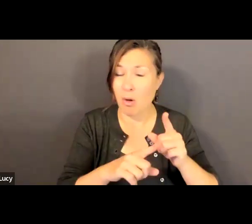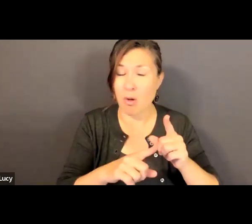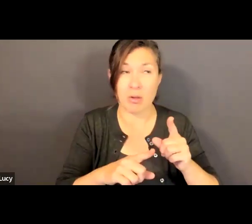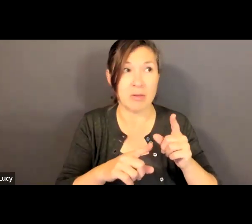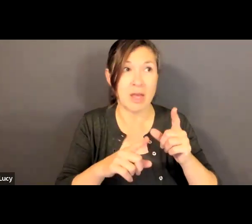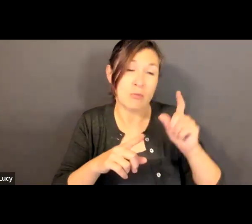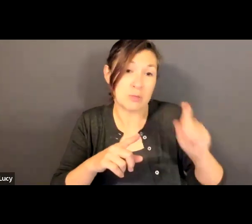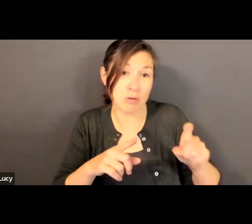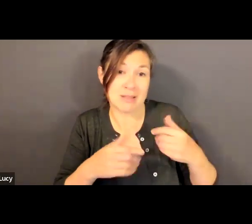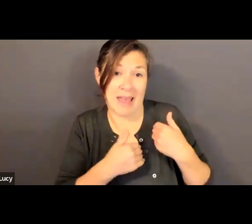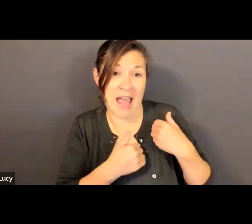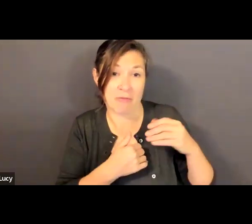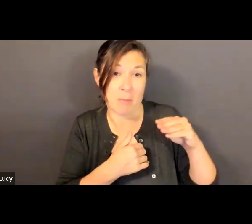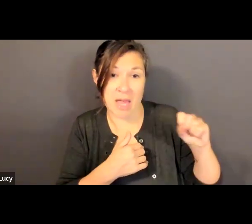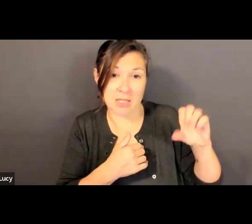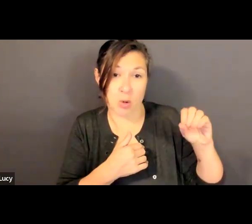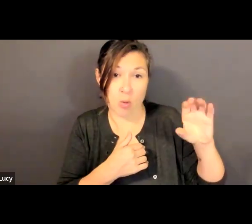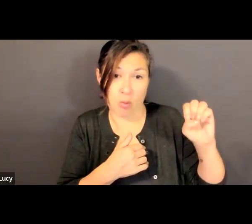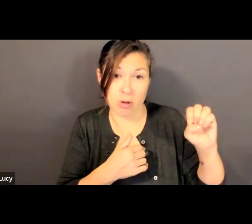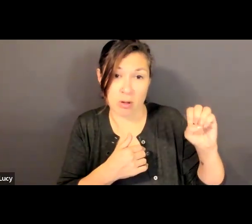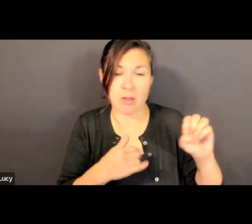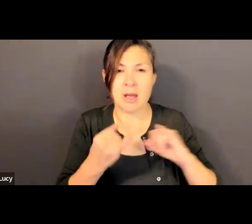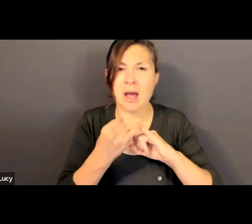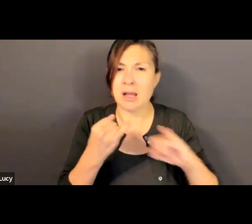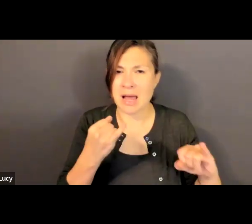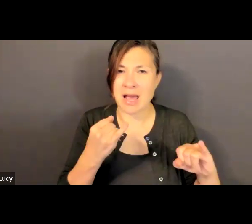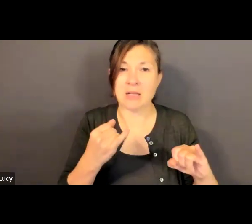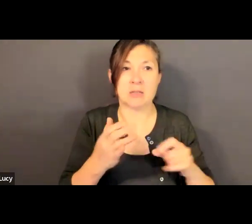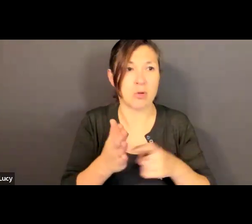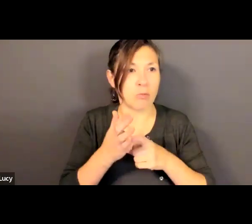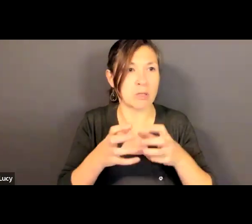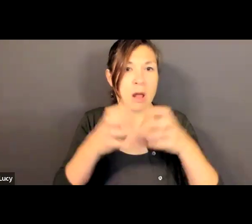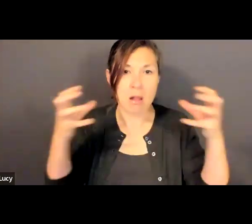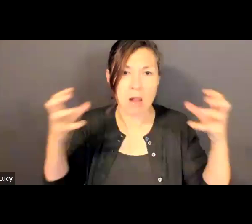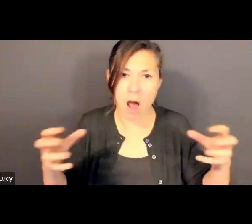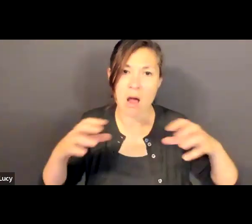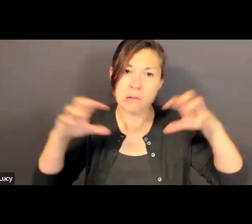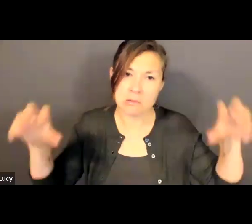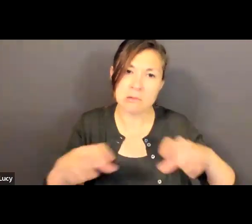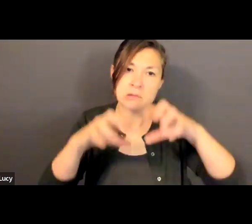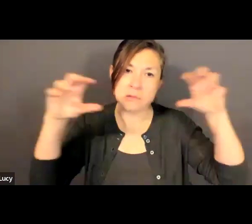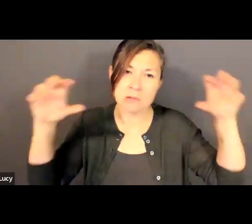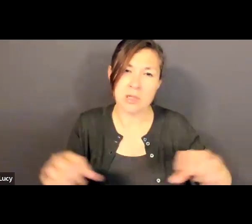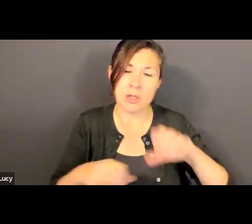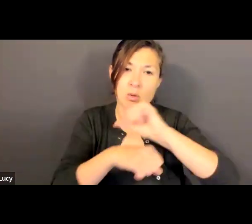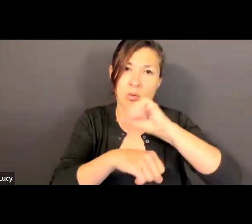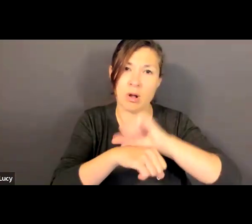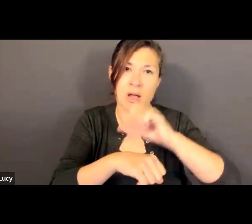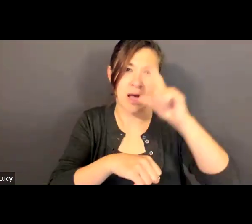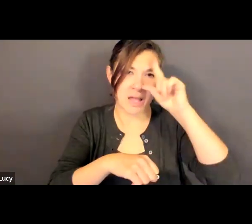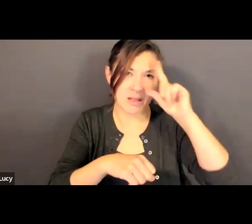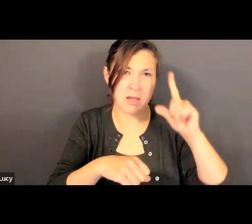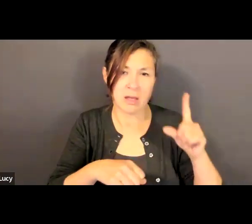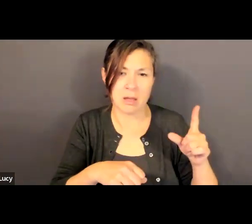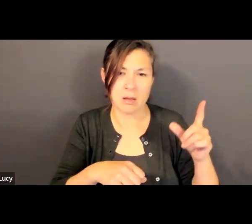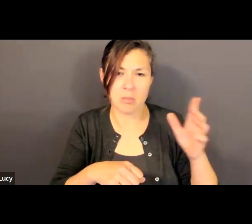do. And the last thing I'll say is that it is very labor intensive. I think we did kind of pathway 3. I don't